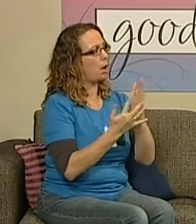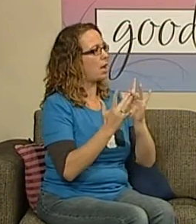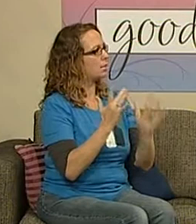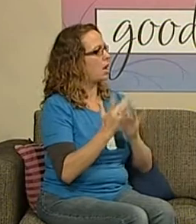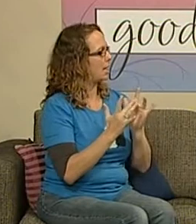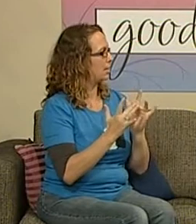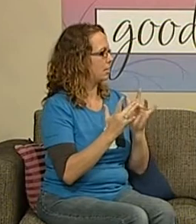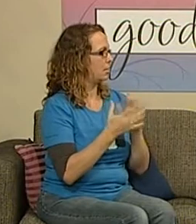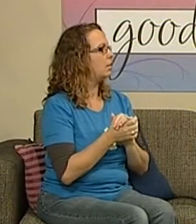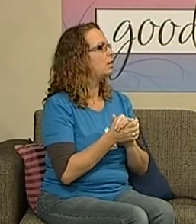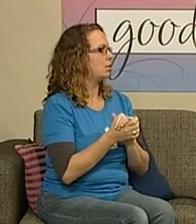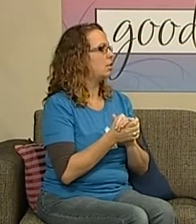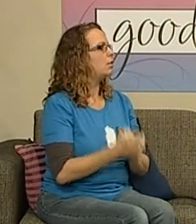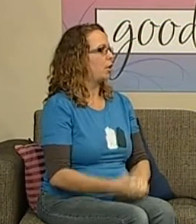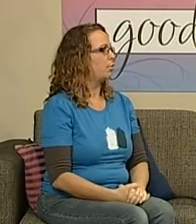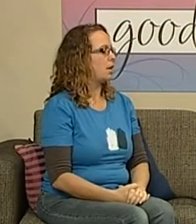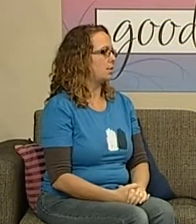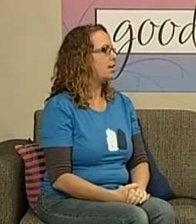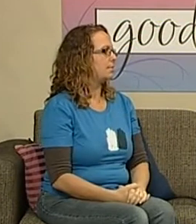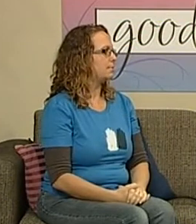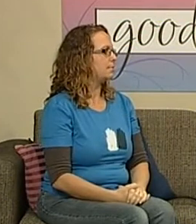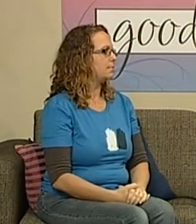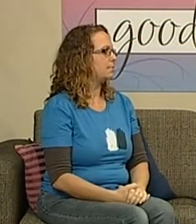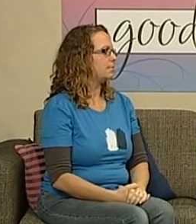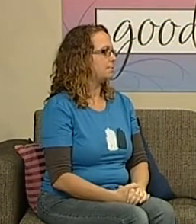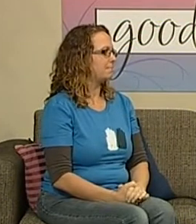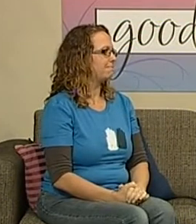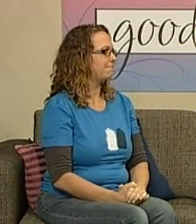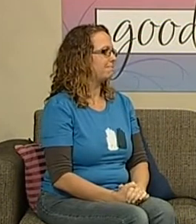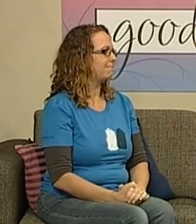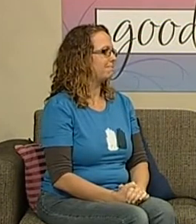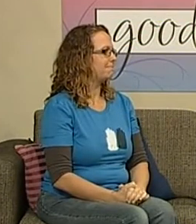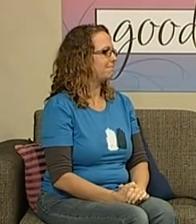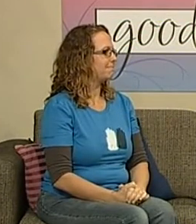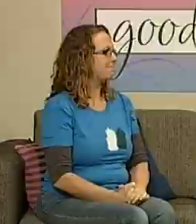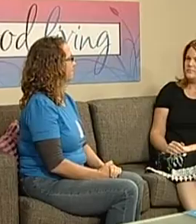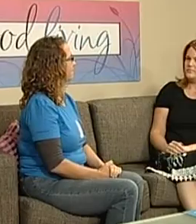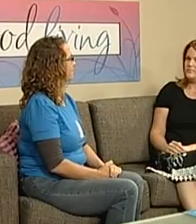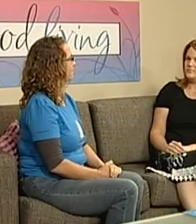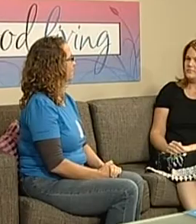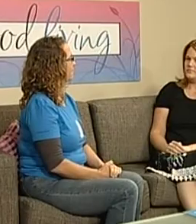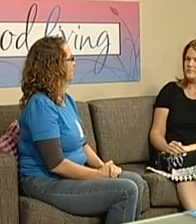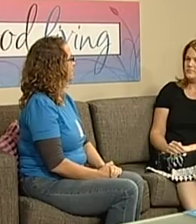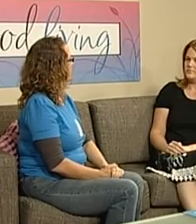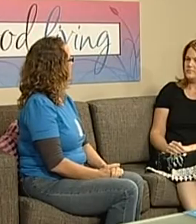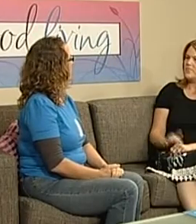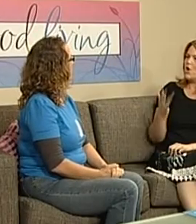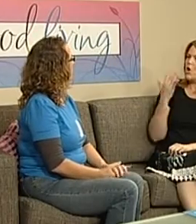With GPs, you can book an interpreter through iSign. Great. And when we are engaging with an interpreter and a deaf